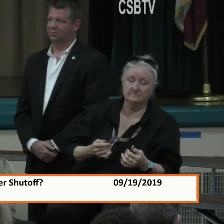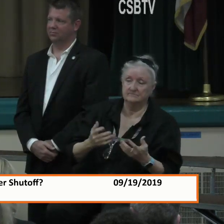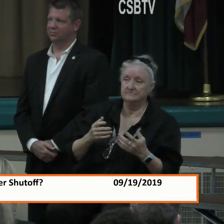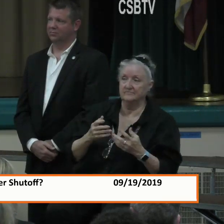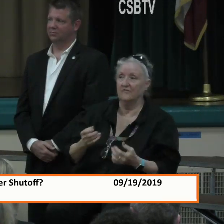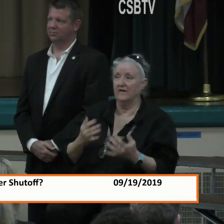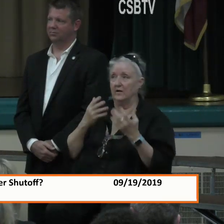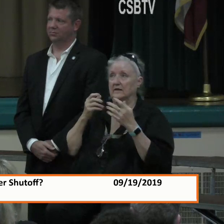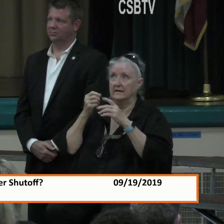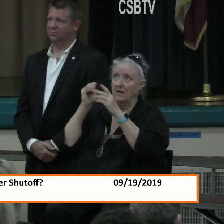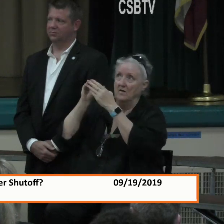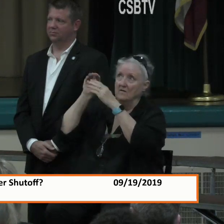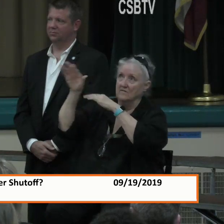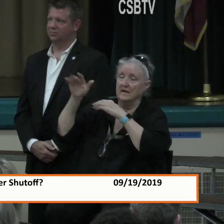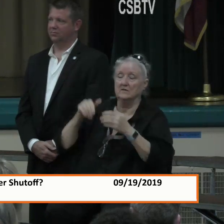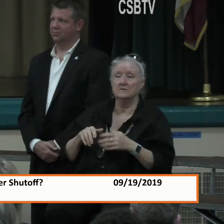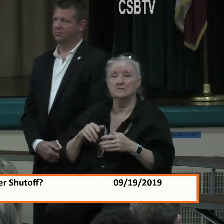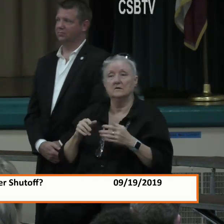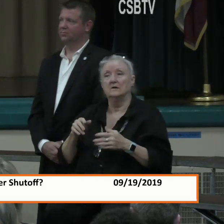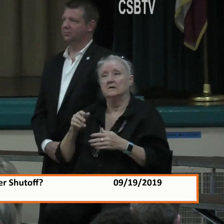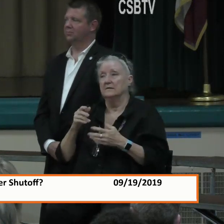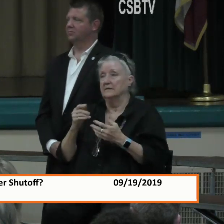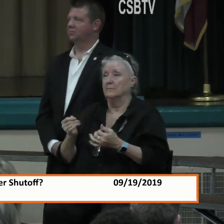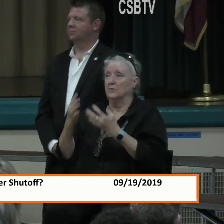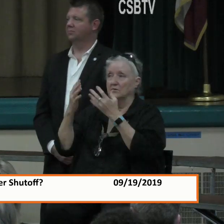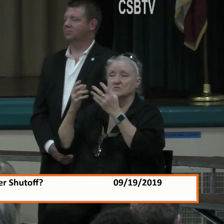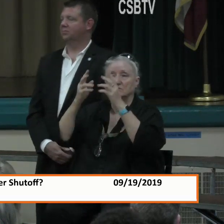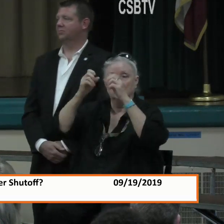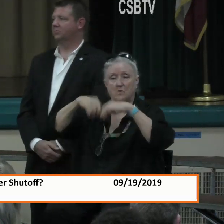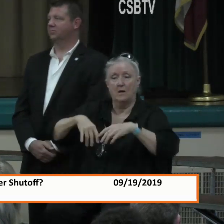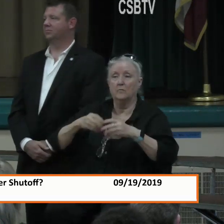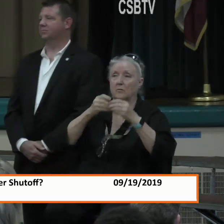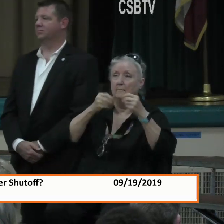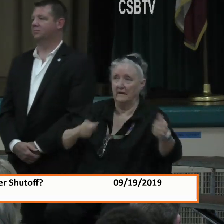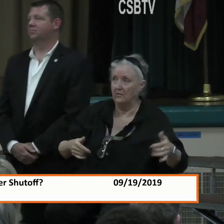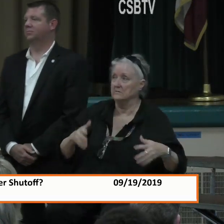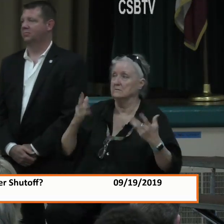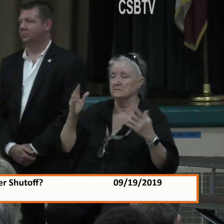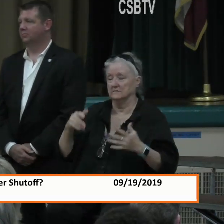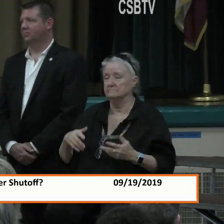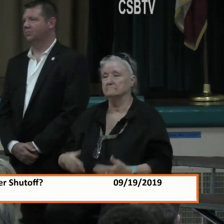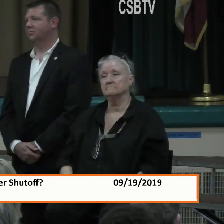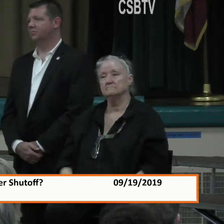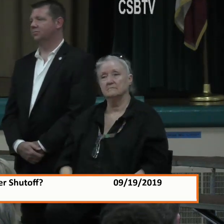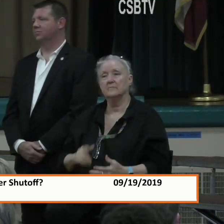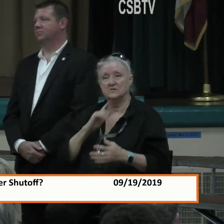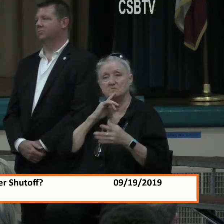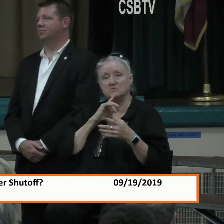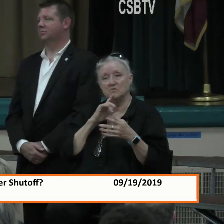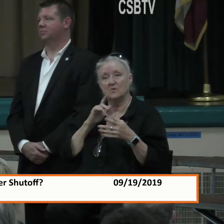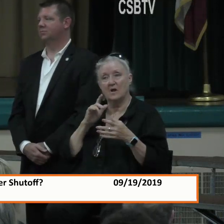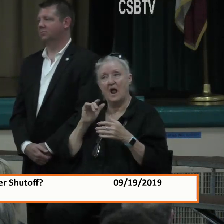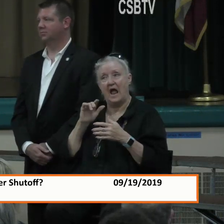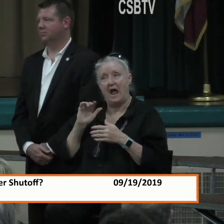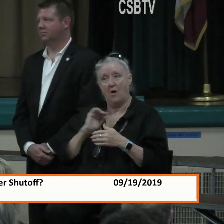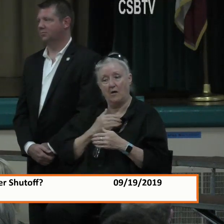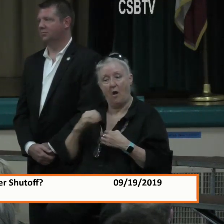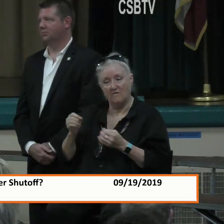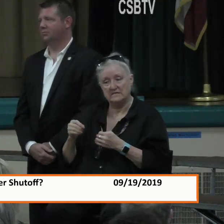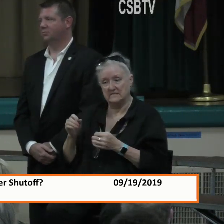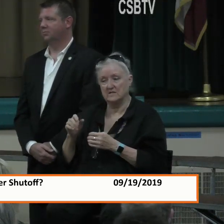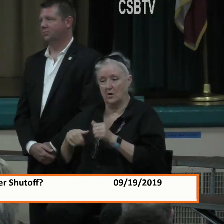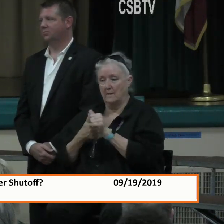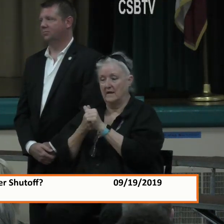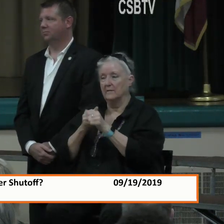cables drop to the ground, whether it's copper or fiber, they're gonna burn or melt. So, but just to assure you, our offices are backed up